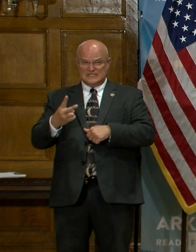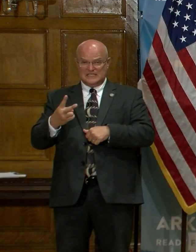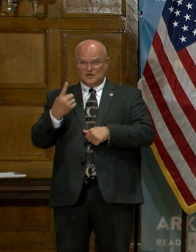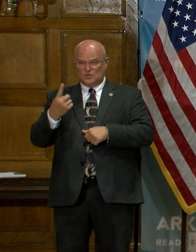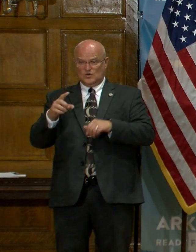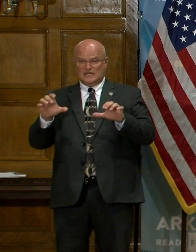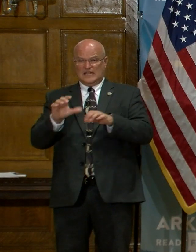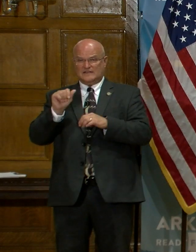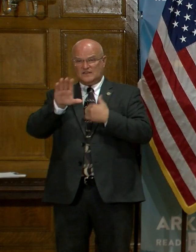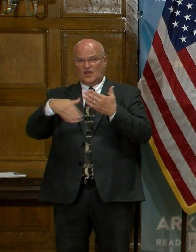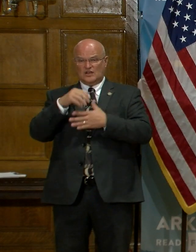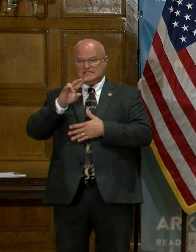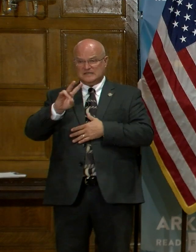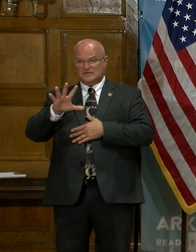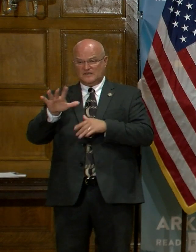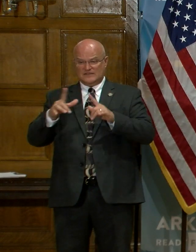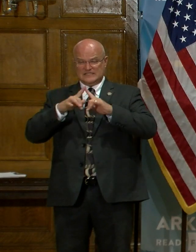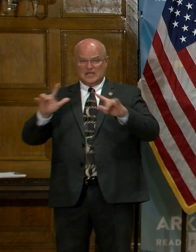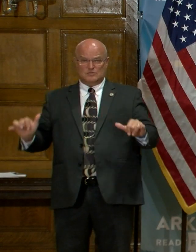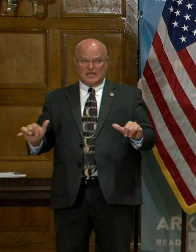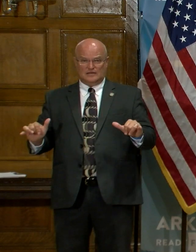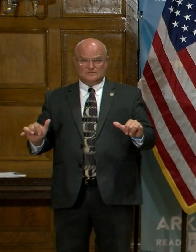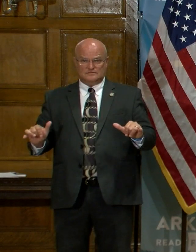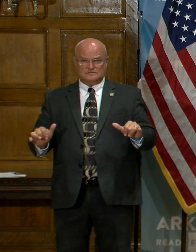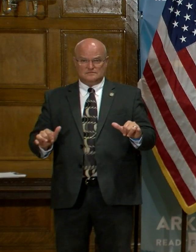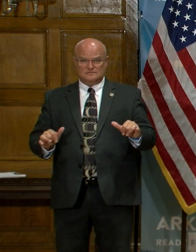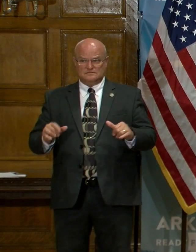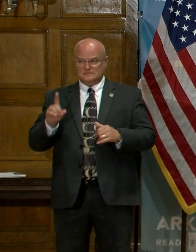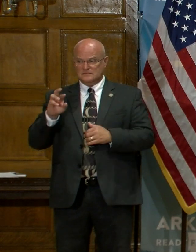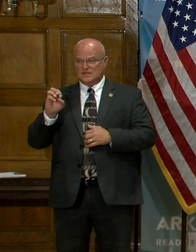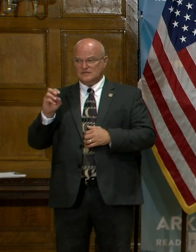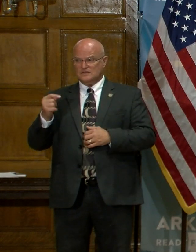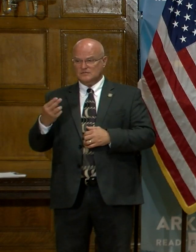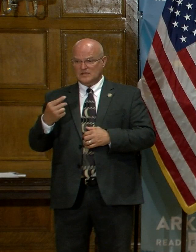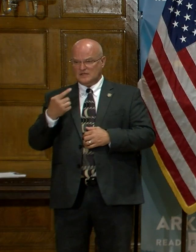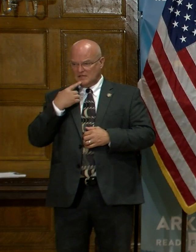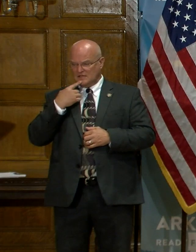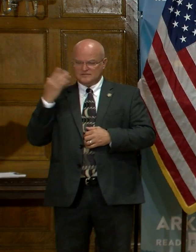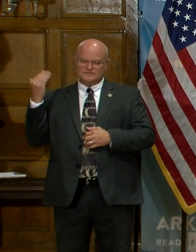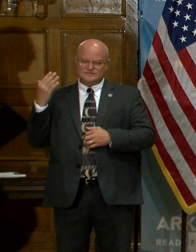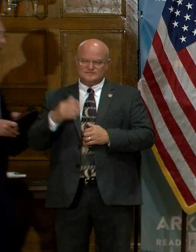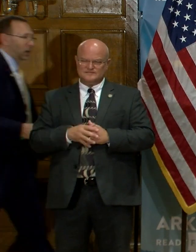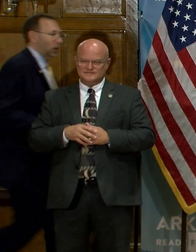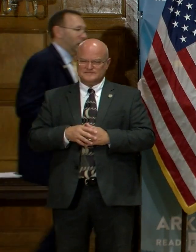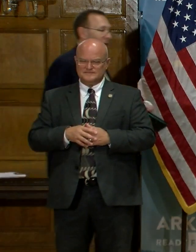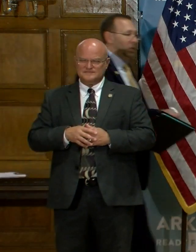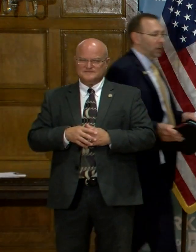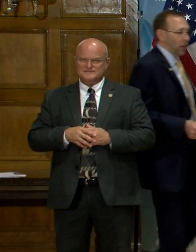least one active case in all 75 counties at the same time? Dr. Smith did. Go ahead, Dr. Smith.